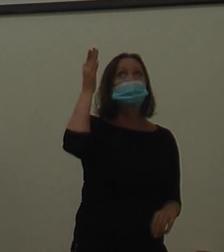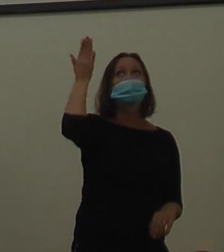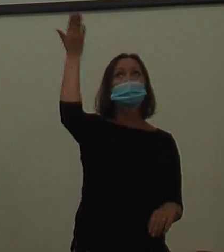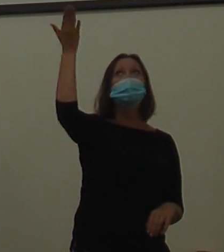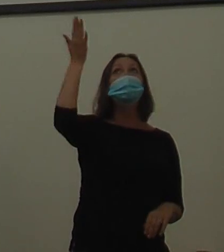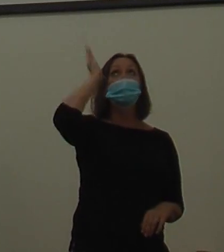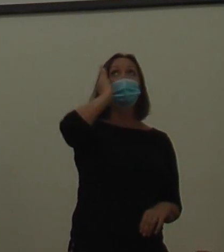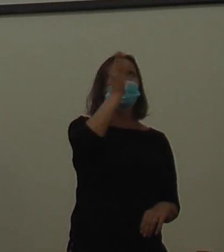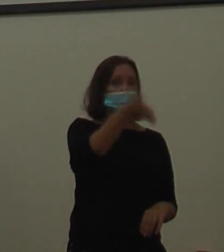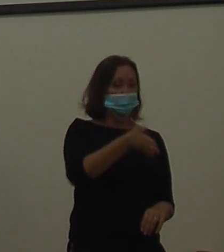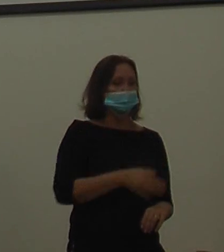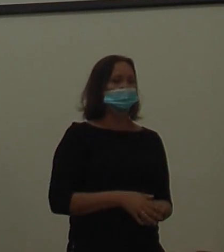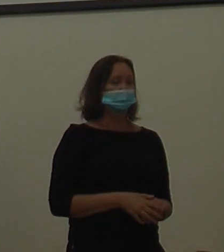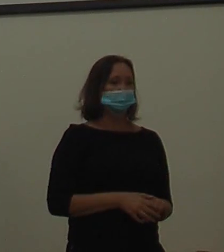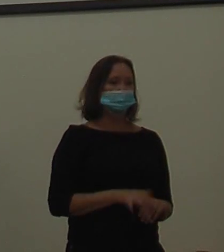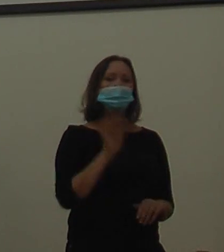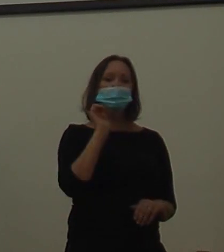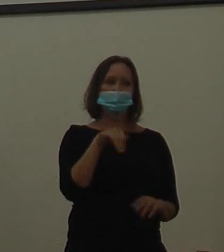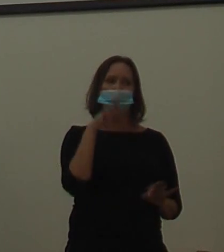That's what faith is.